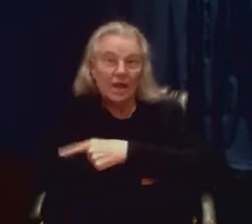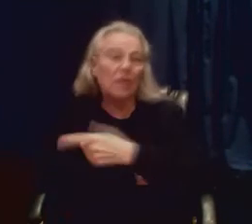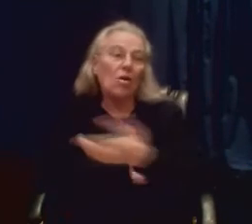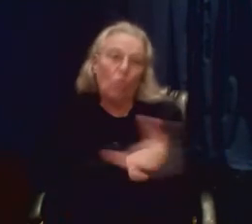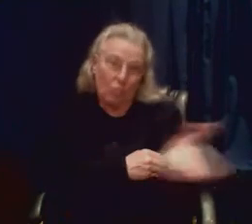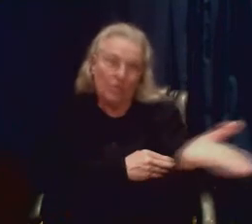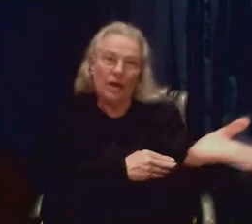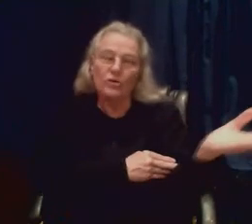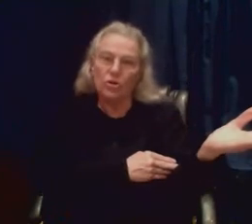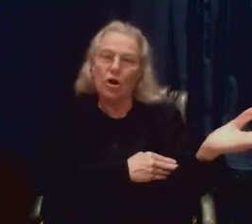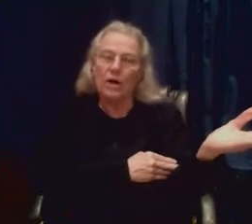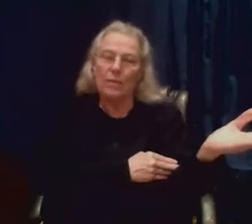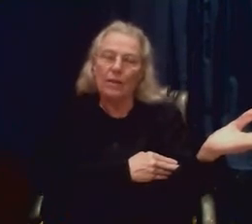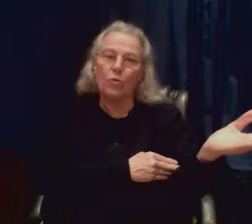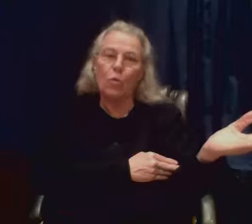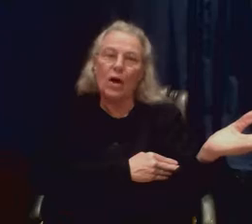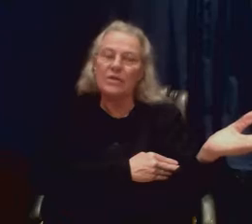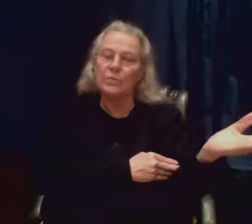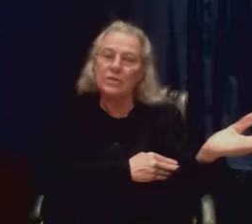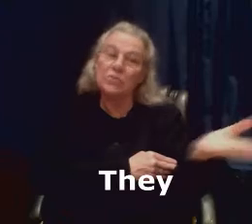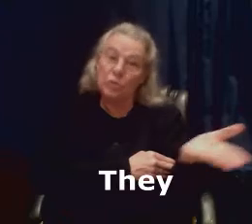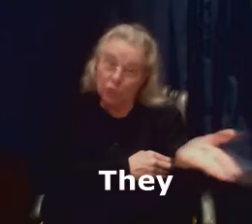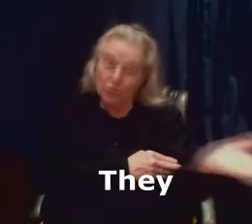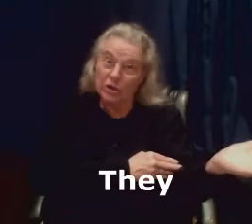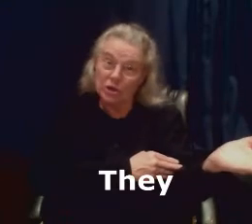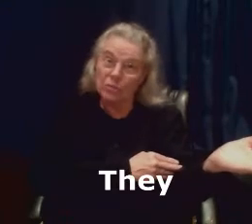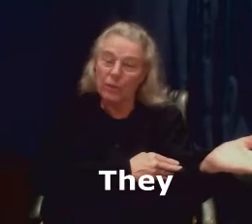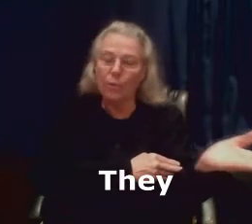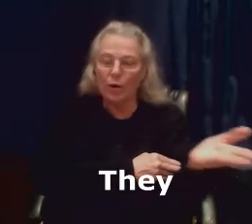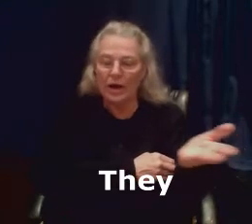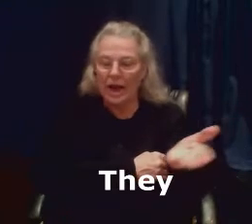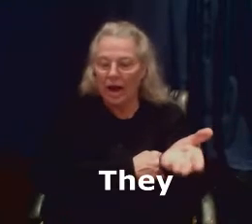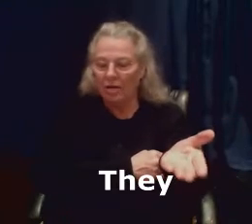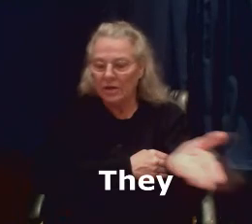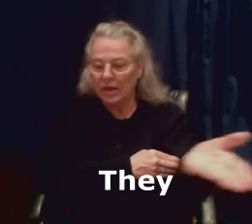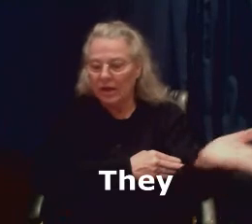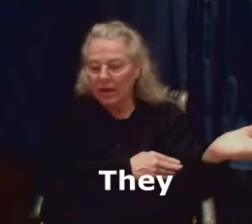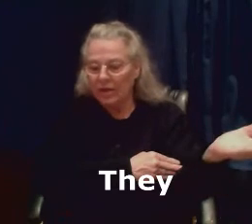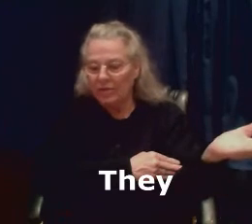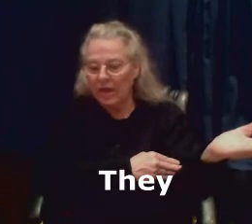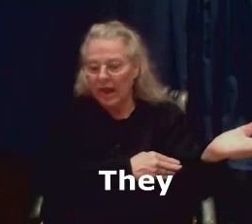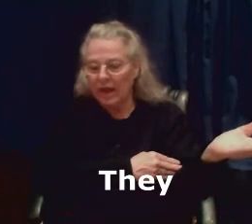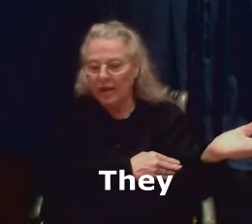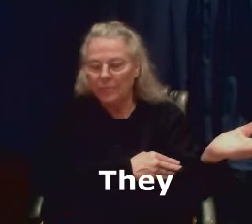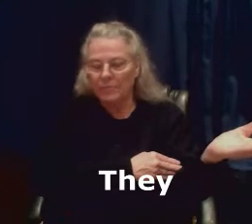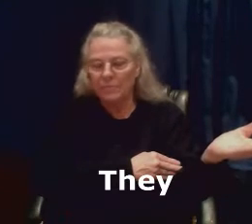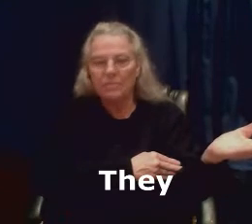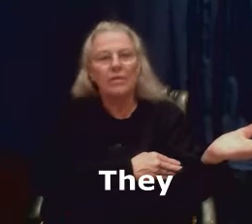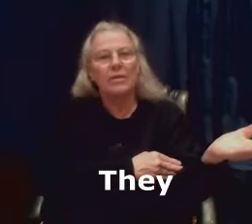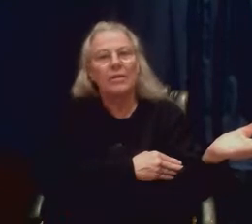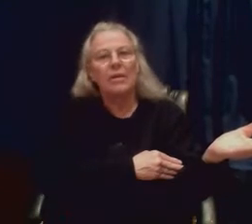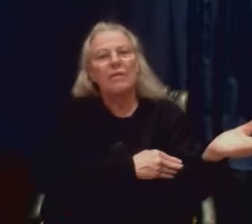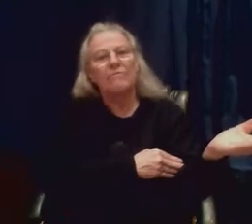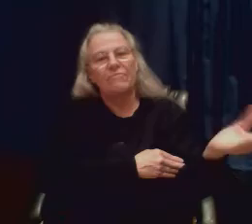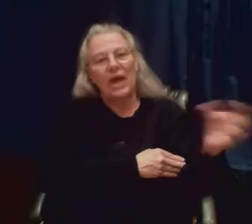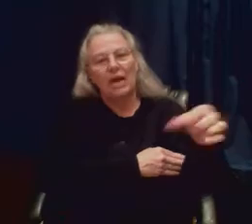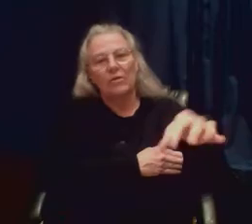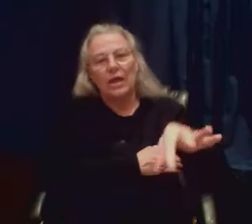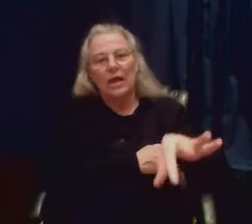They, and you're talking about the wise men, so you're going to just be pointing out. They found.